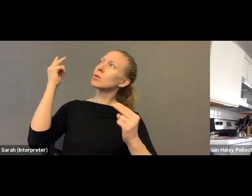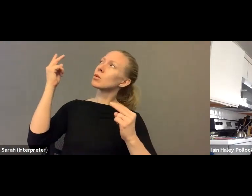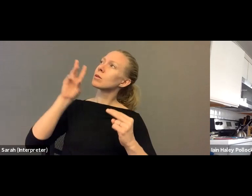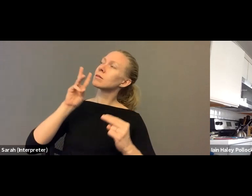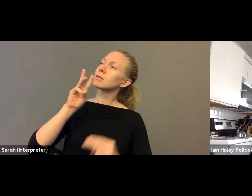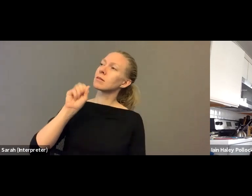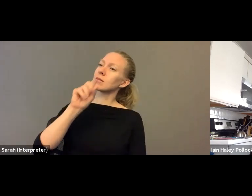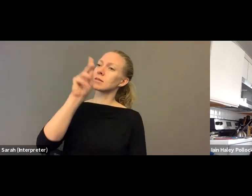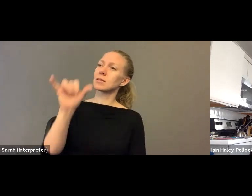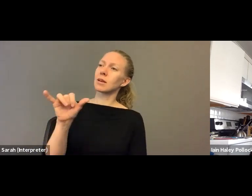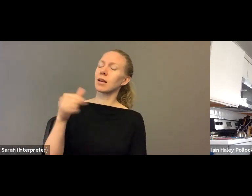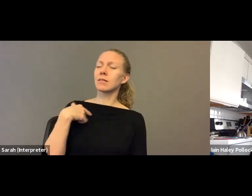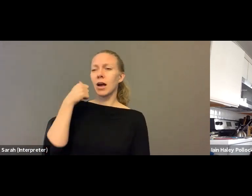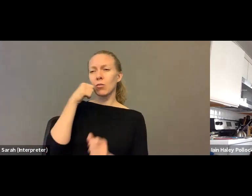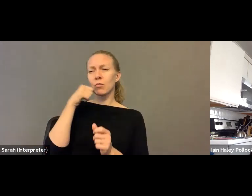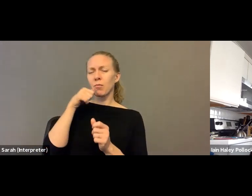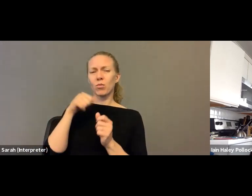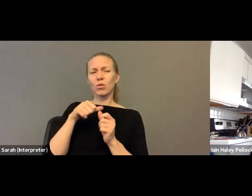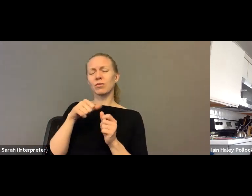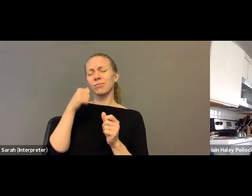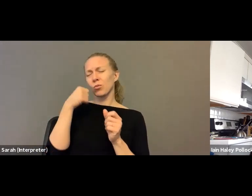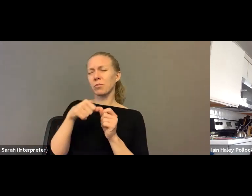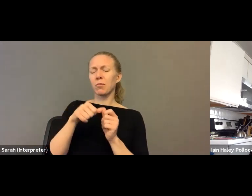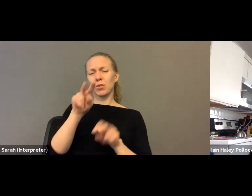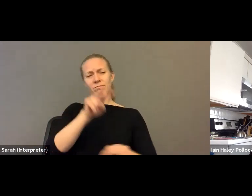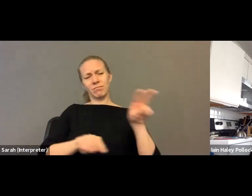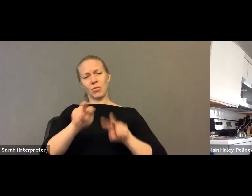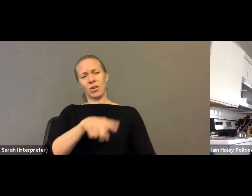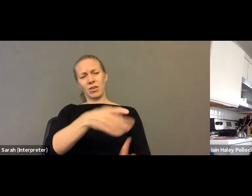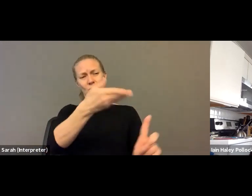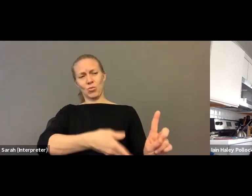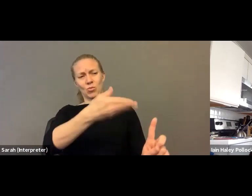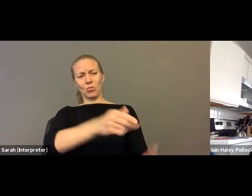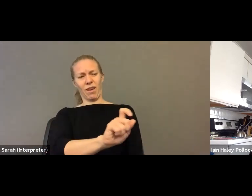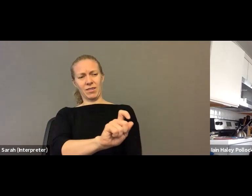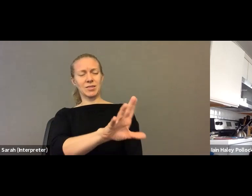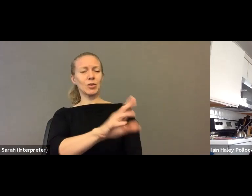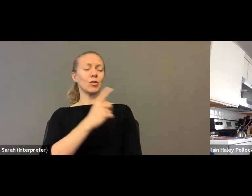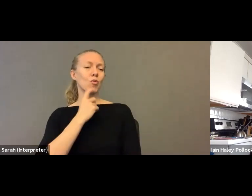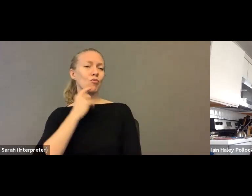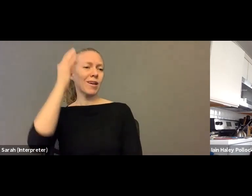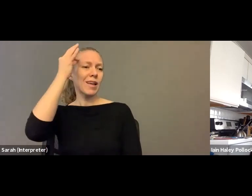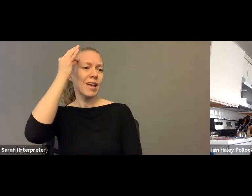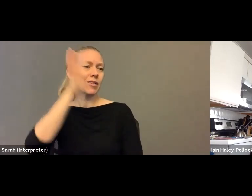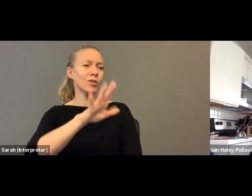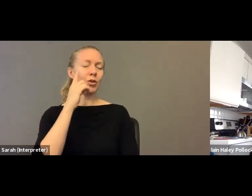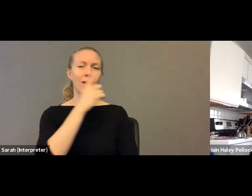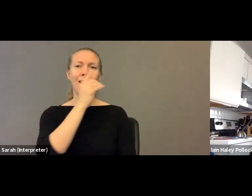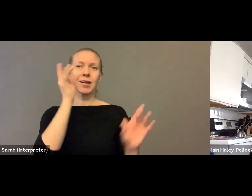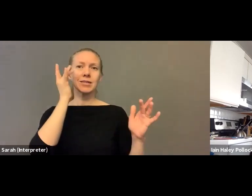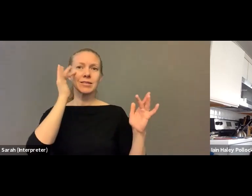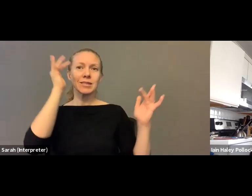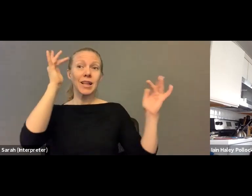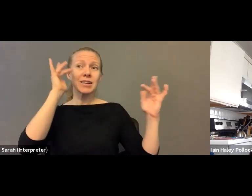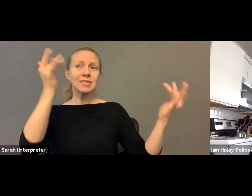this way, taking in your red hair, your eyes light, and I miss you so.